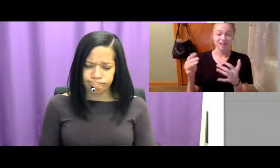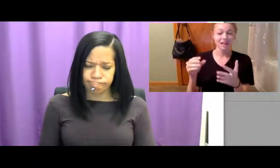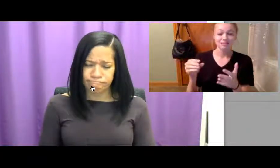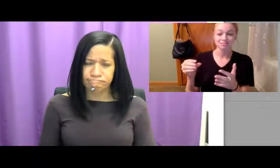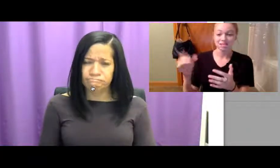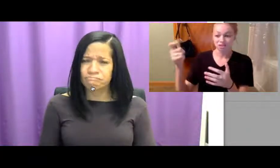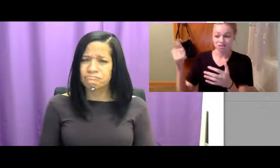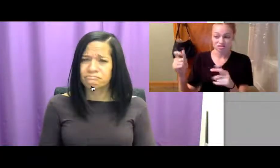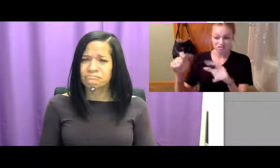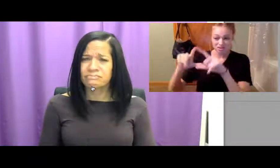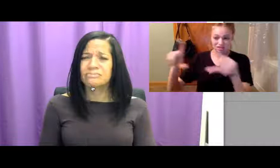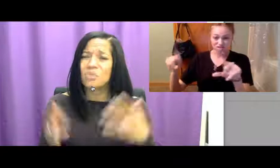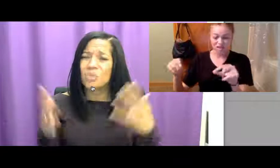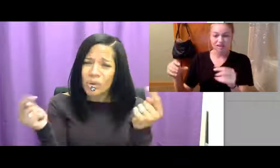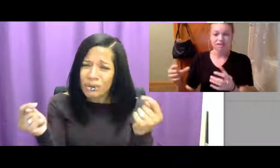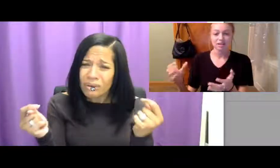make sense?